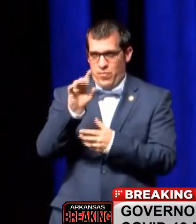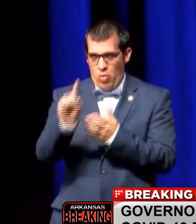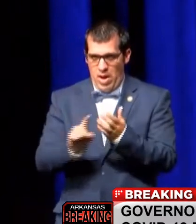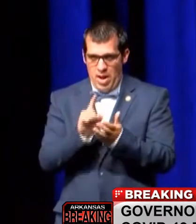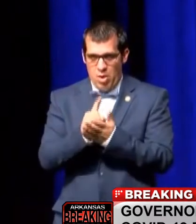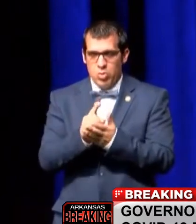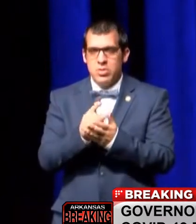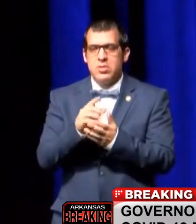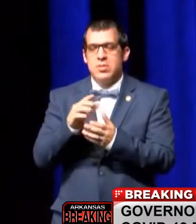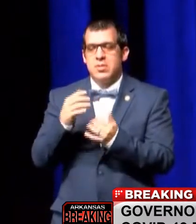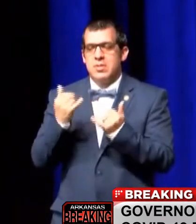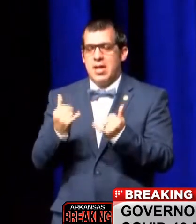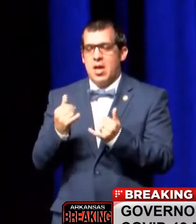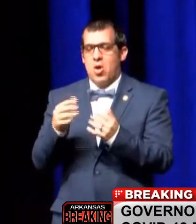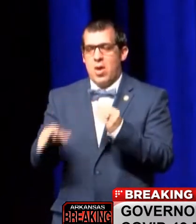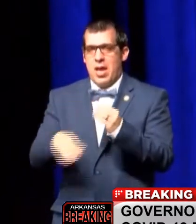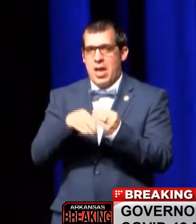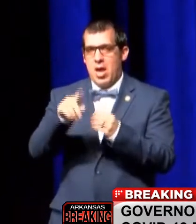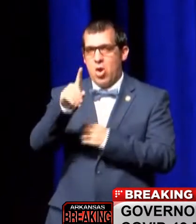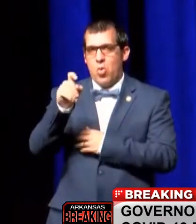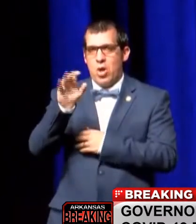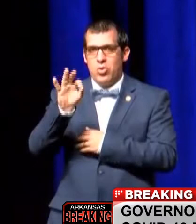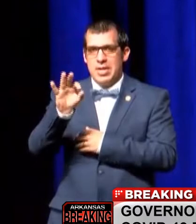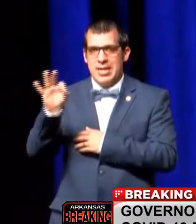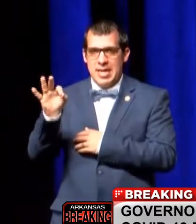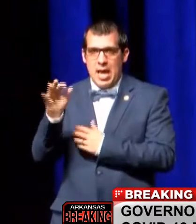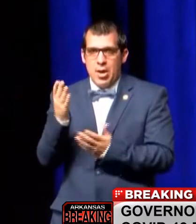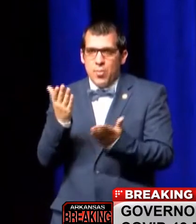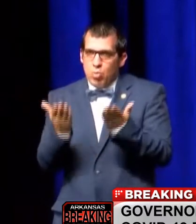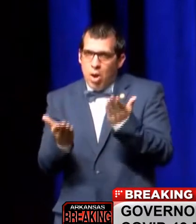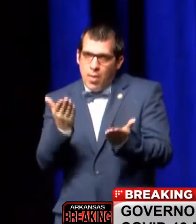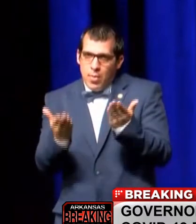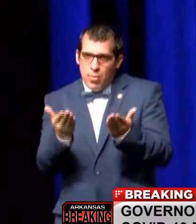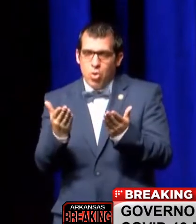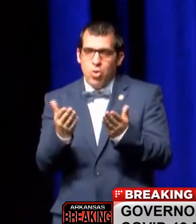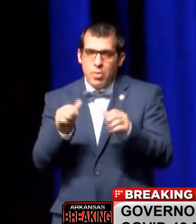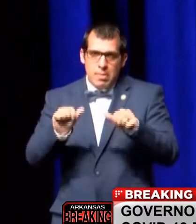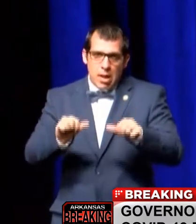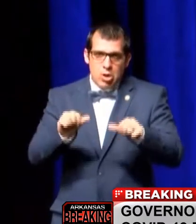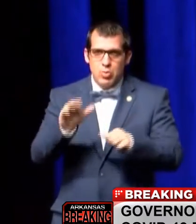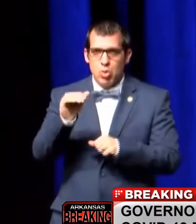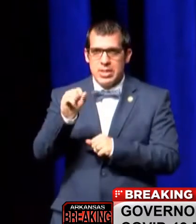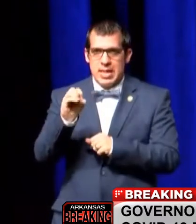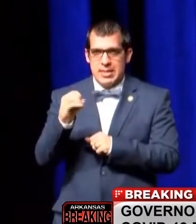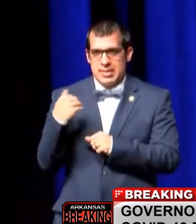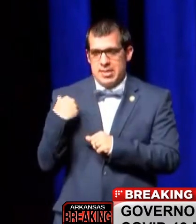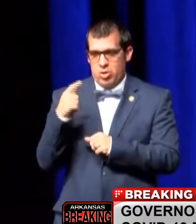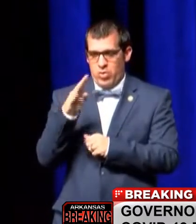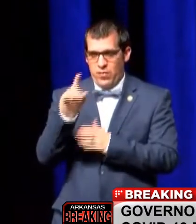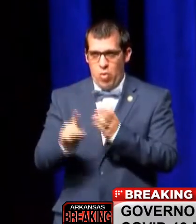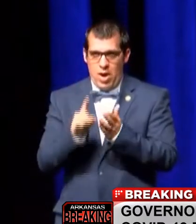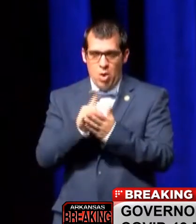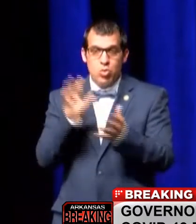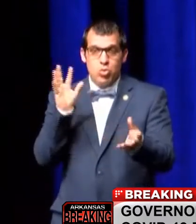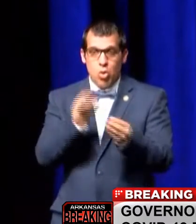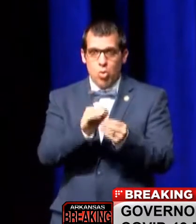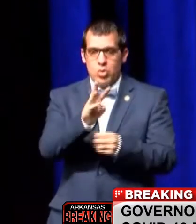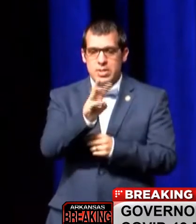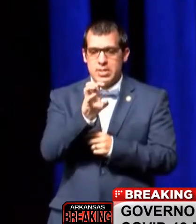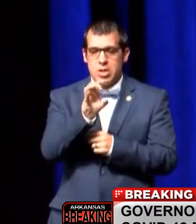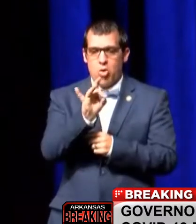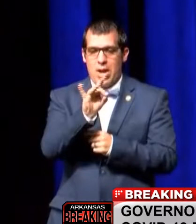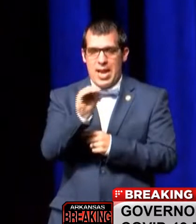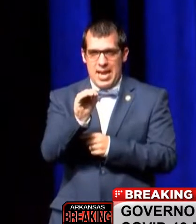have an additional 199 probable cases in the last 24 hours. That gives us